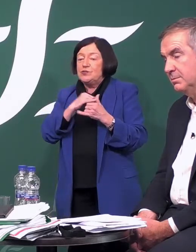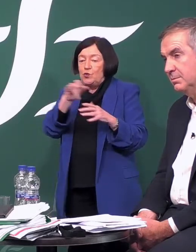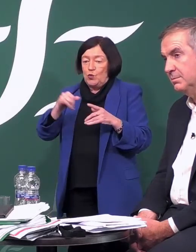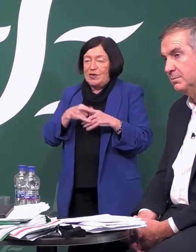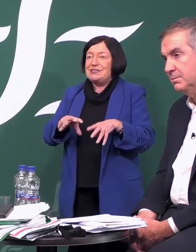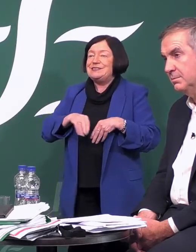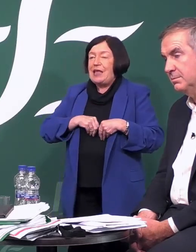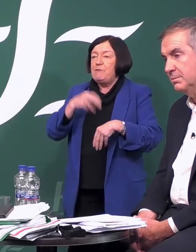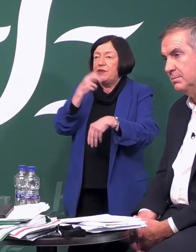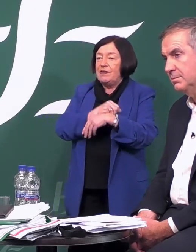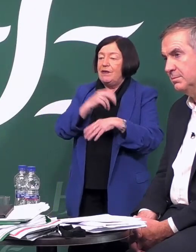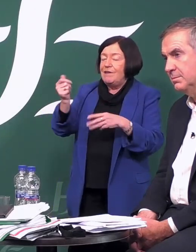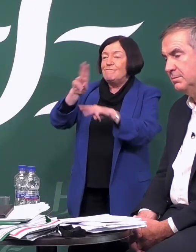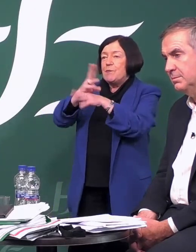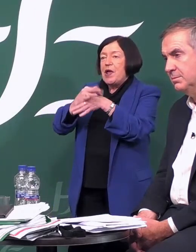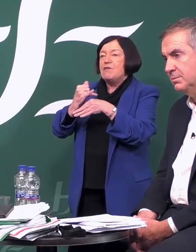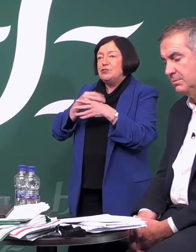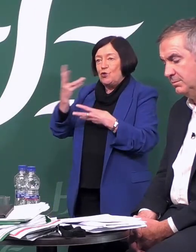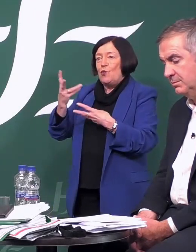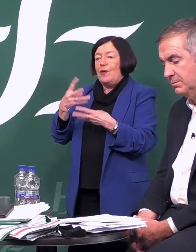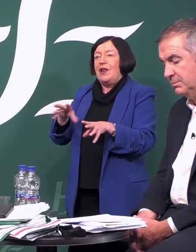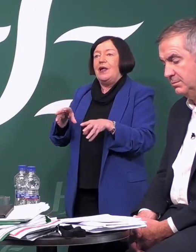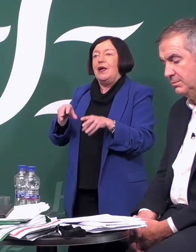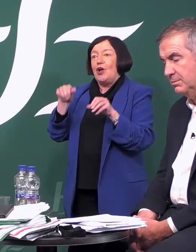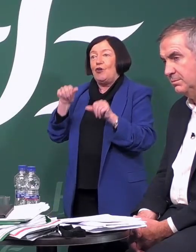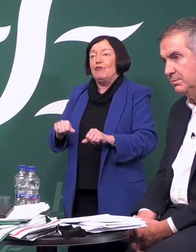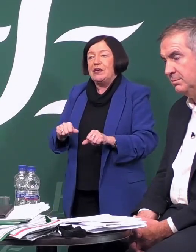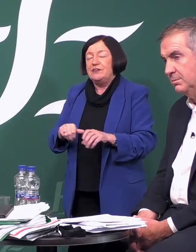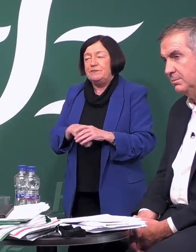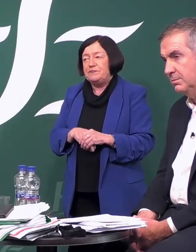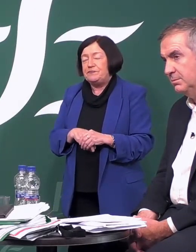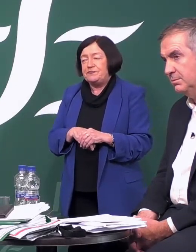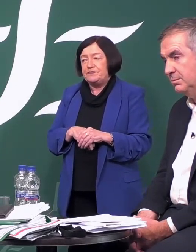parents who will choose to consent or not consent for their children.